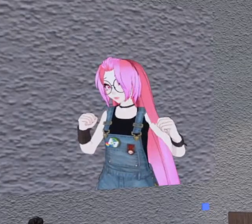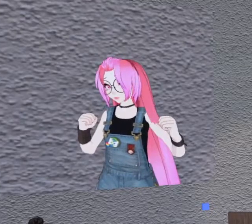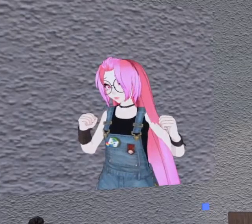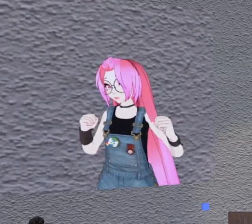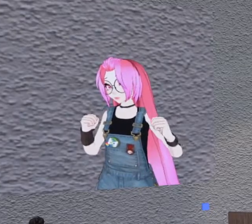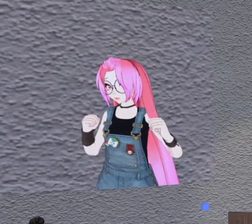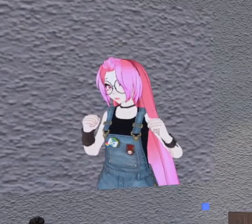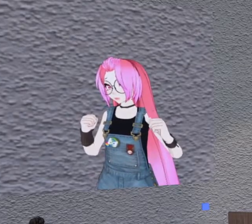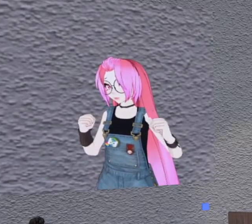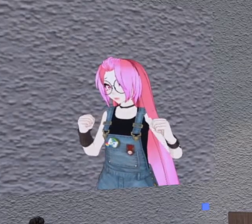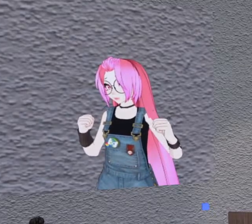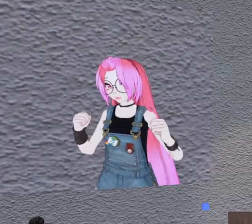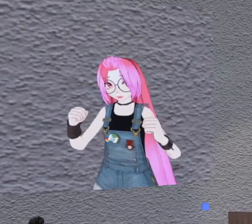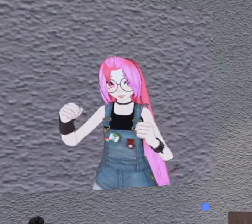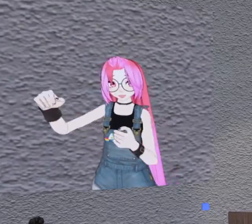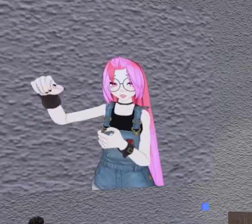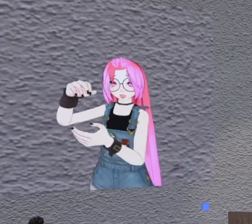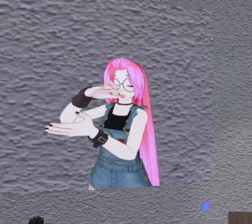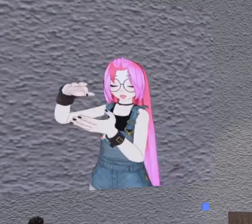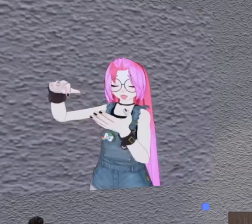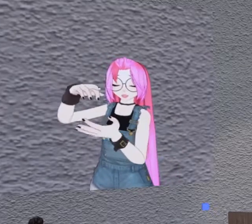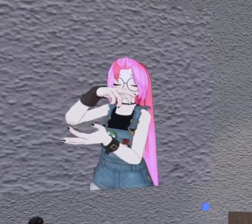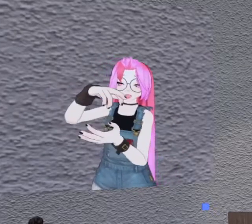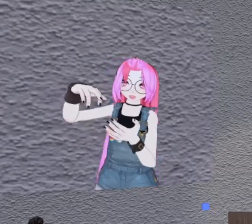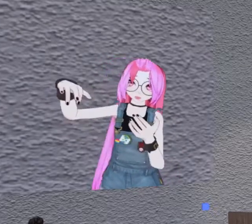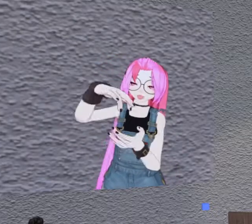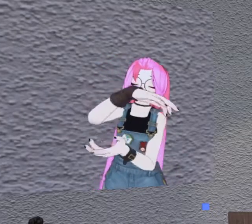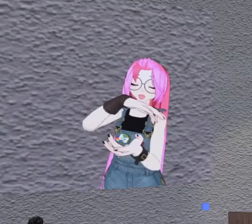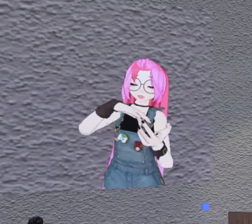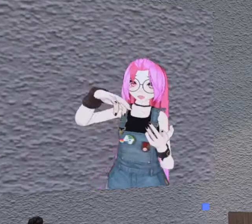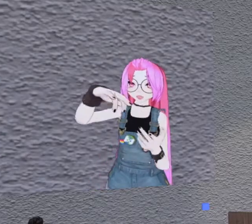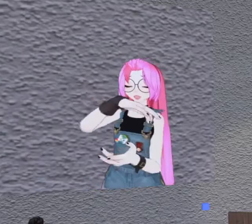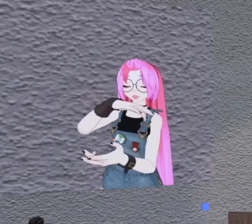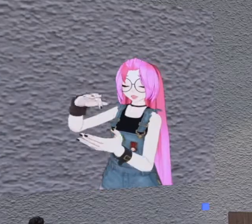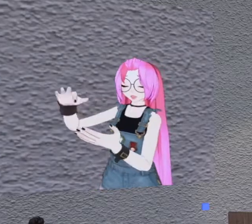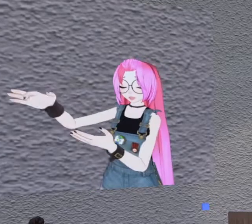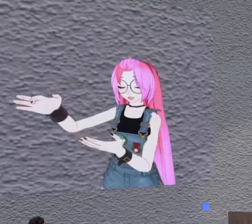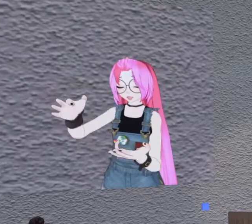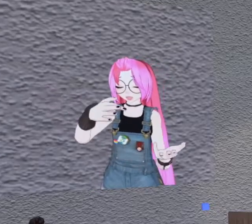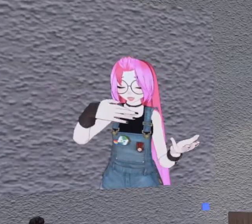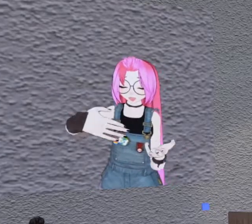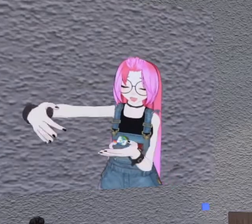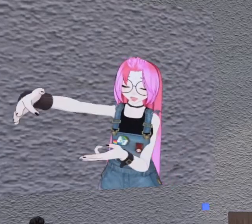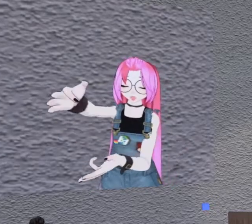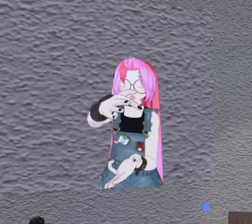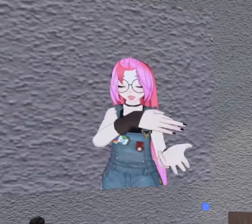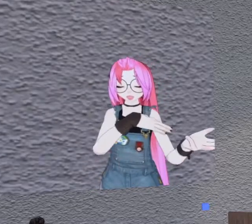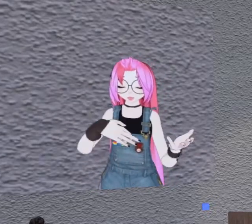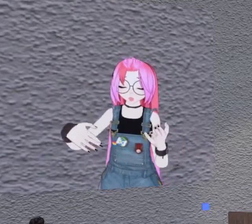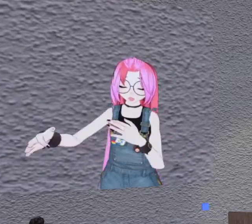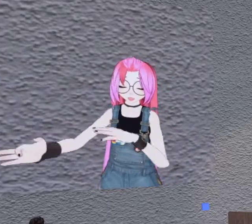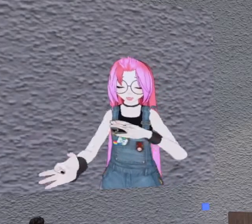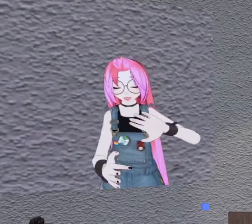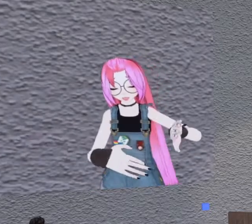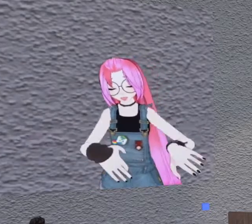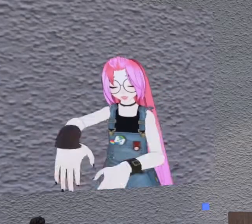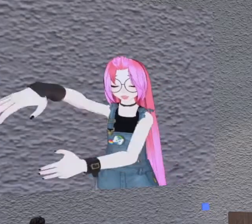Storm or Storm, I sign clouds quickly, and then I do like the wind coming in, the